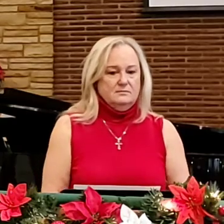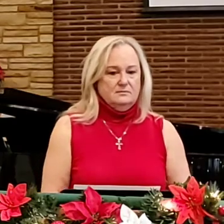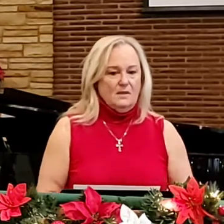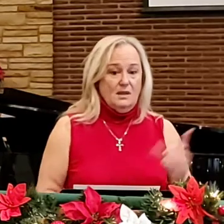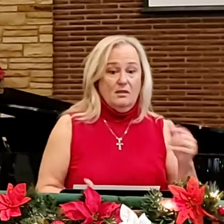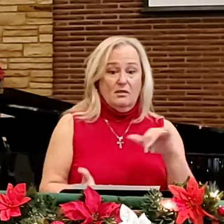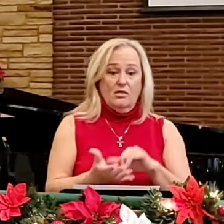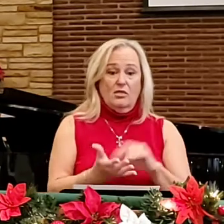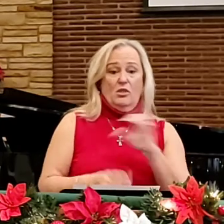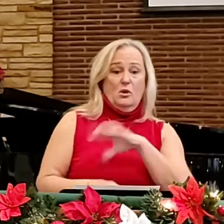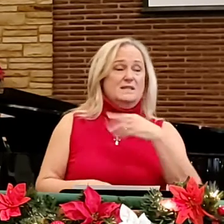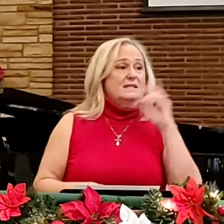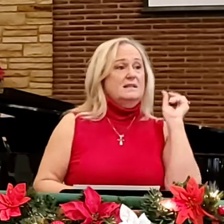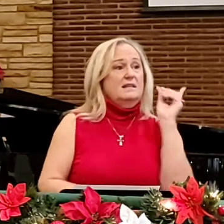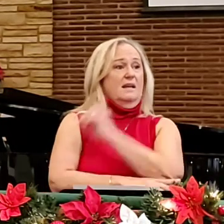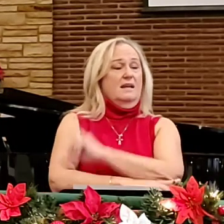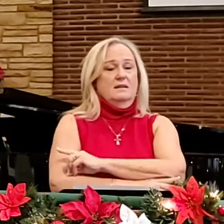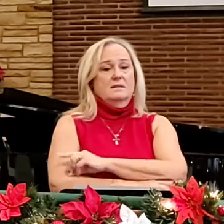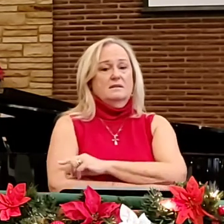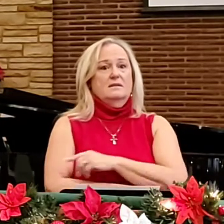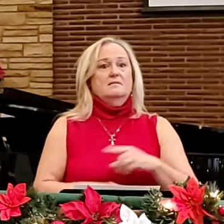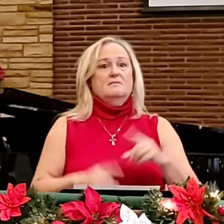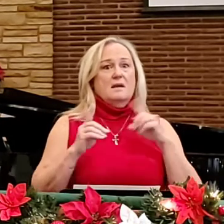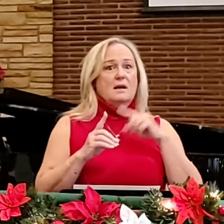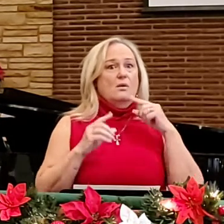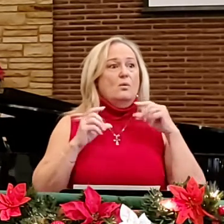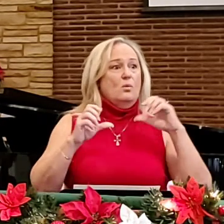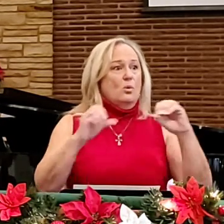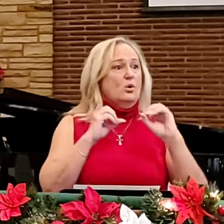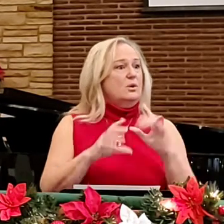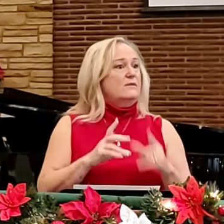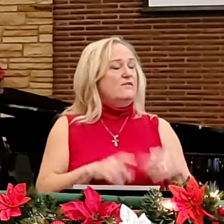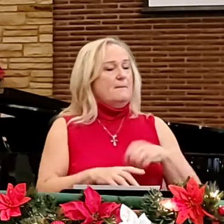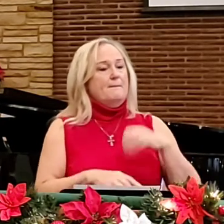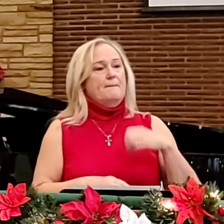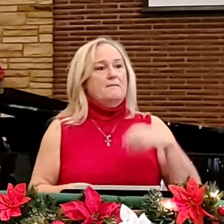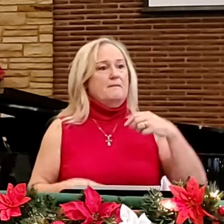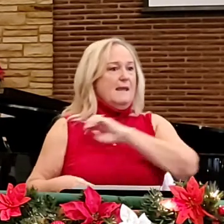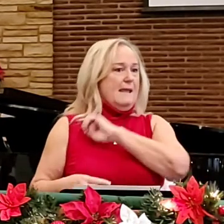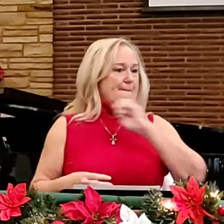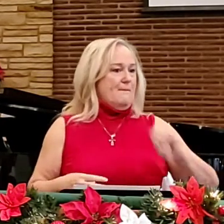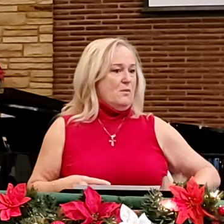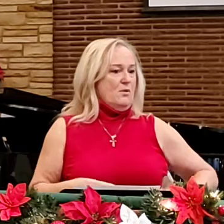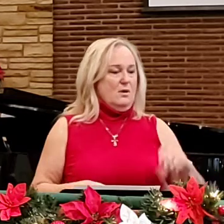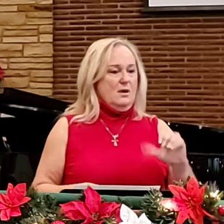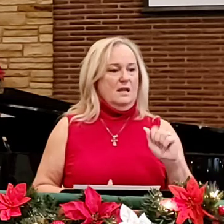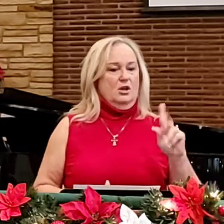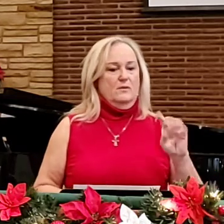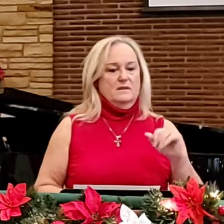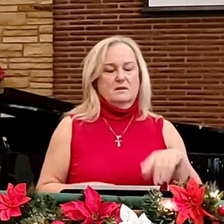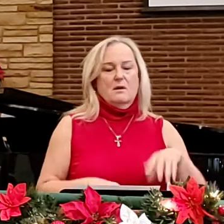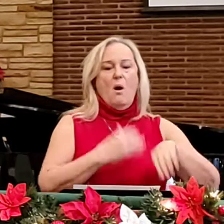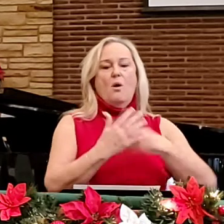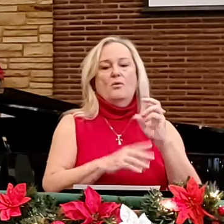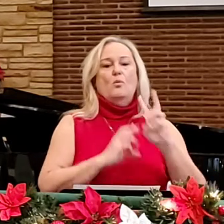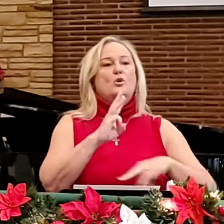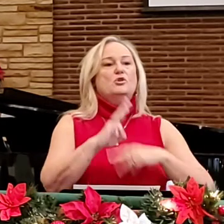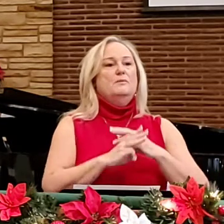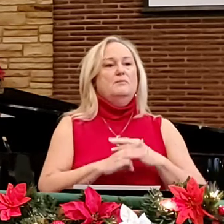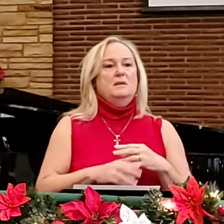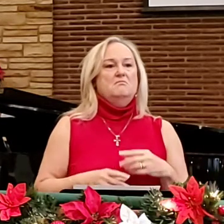In those days, a decree went out from Emperor Augustus that all the world should